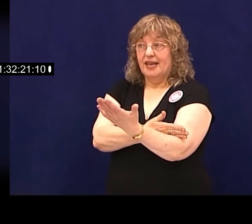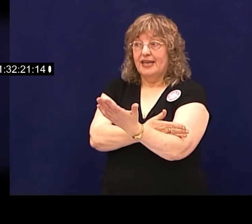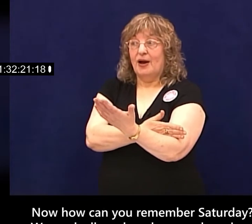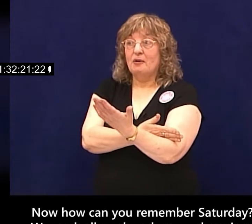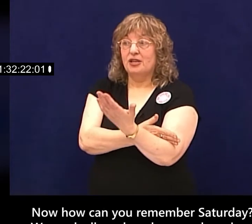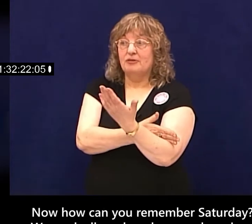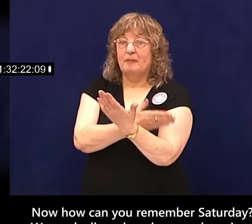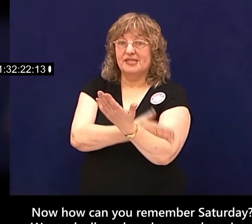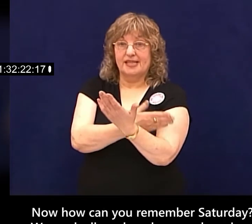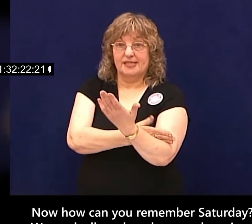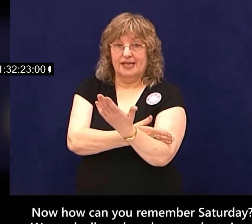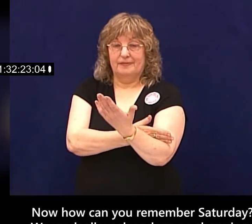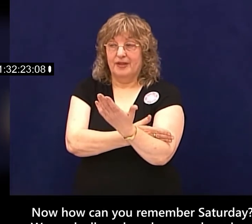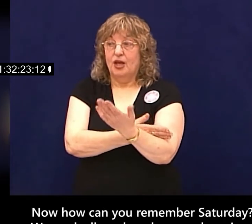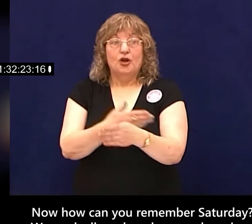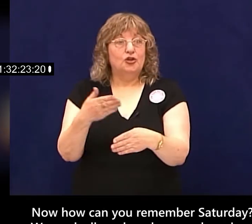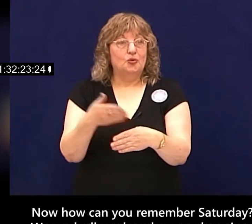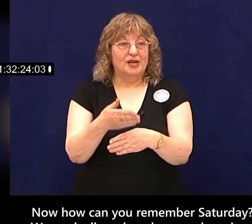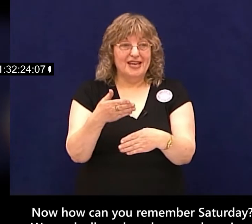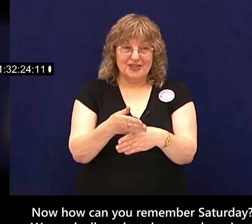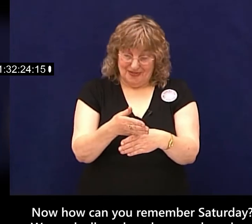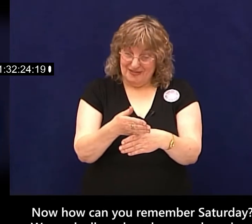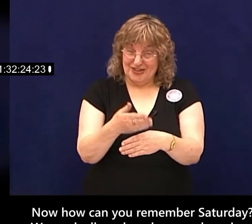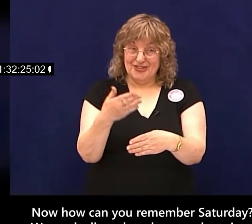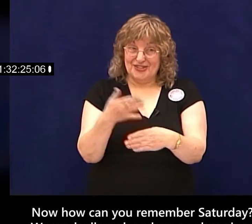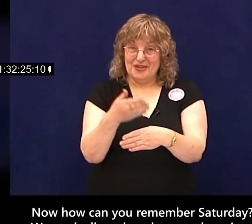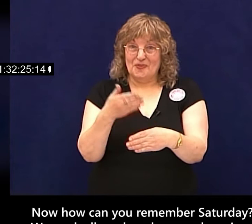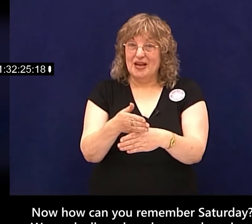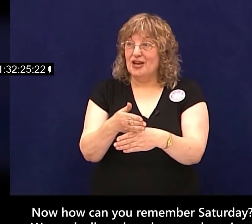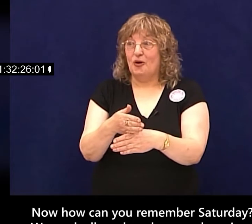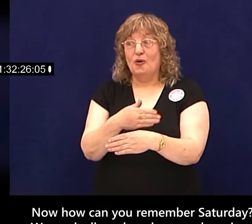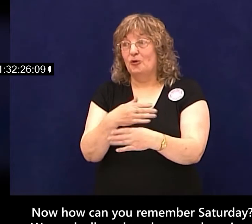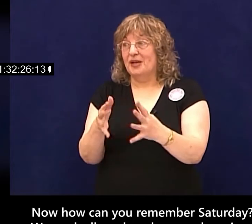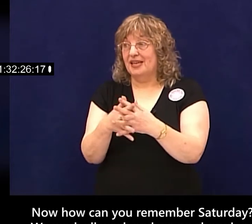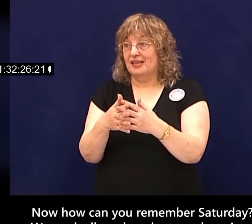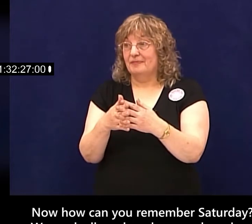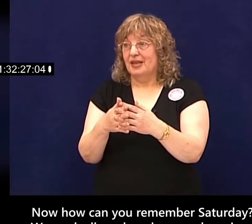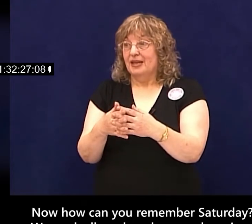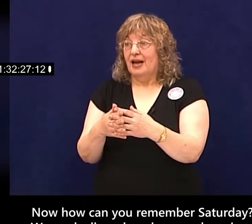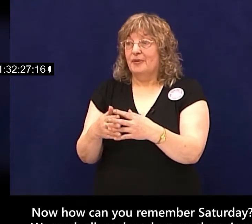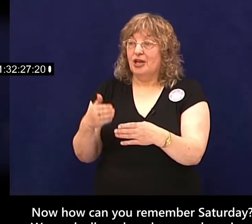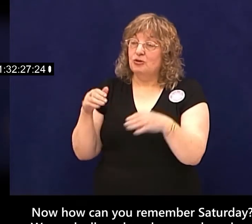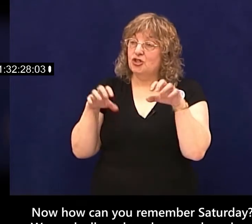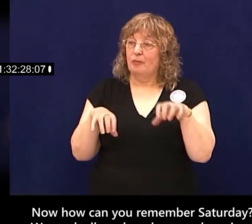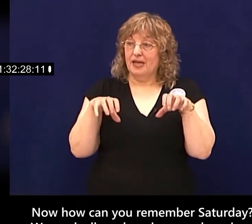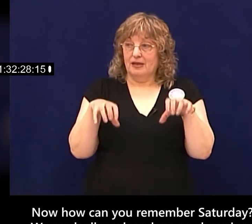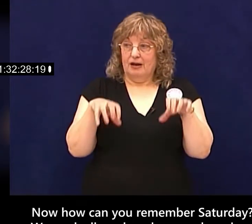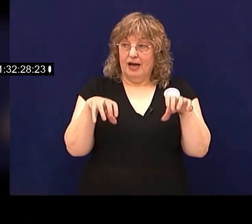Now, how can you remember Saturday? You work, very good. We work all week and we go shopping, hands